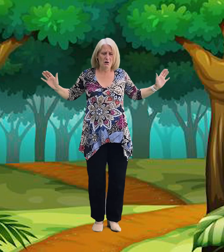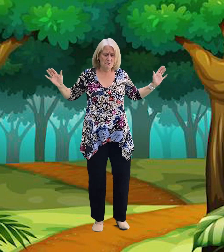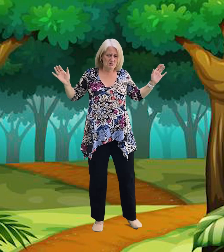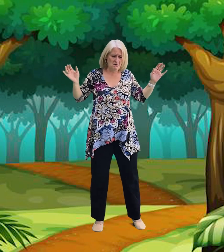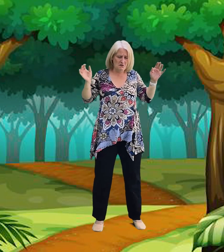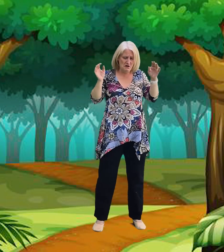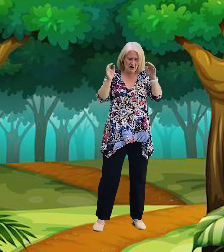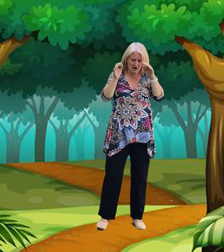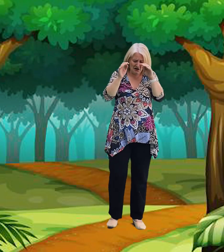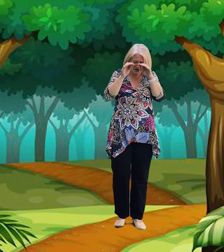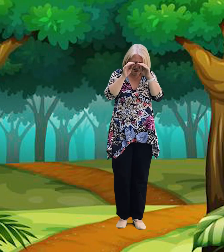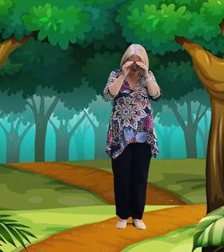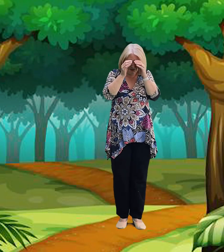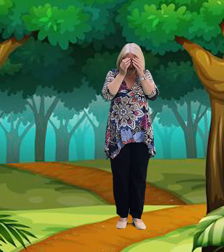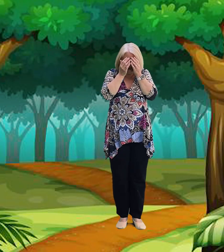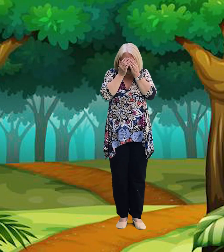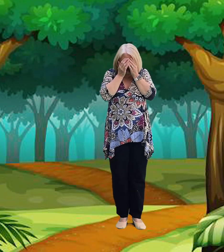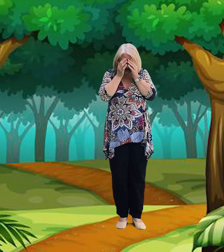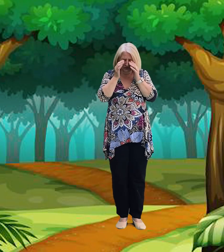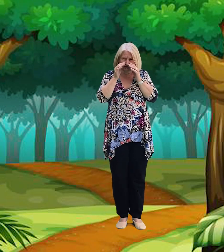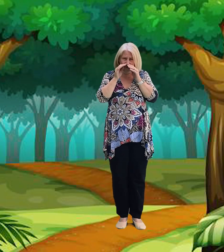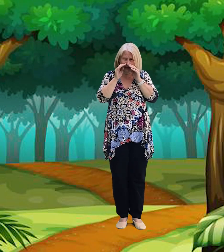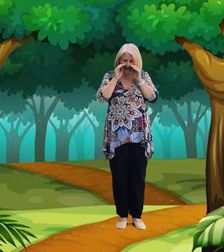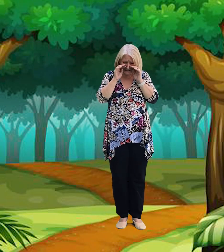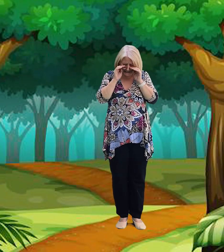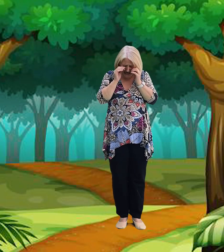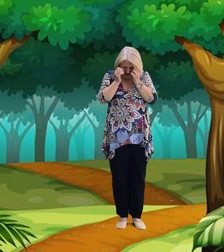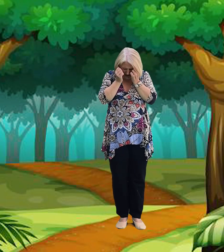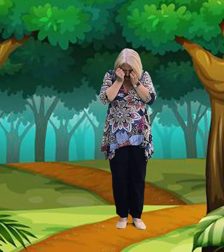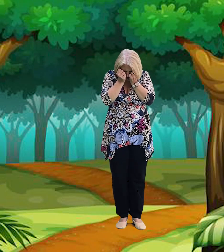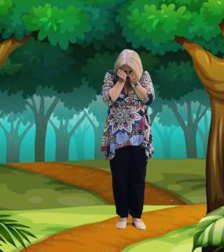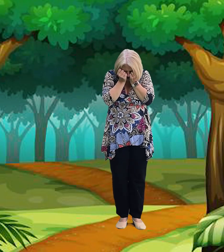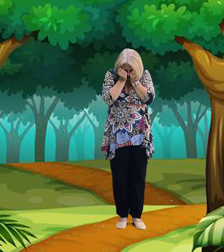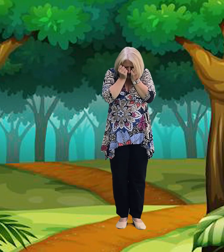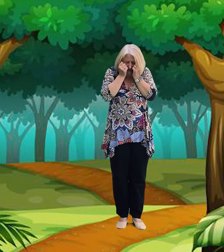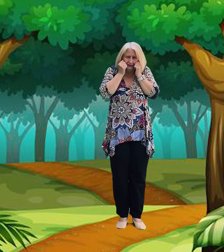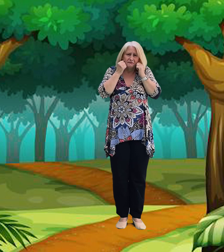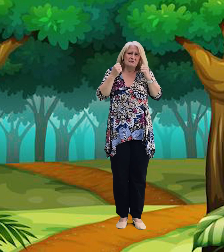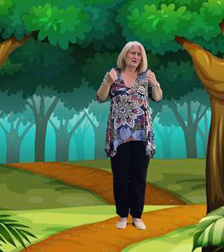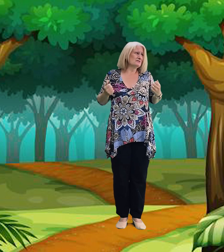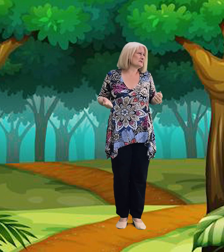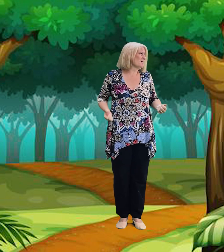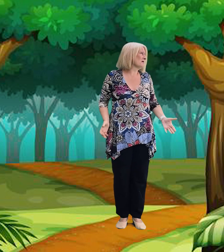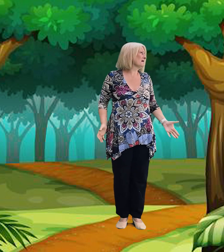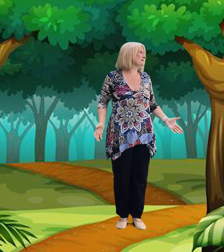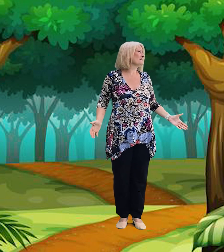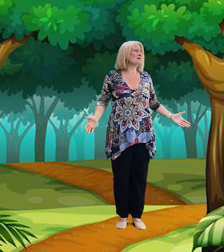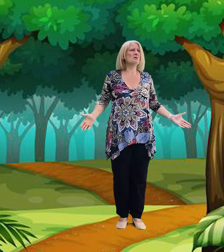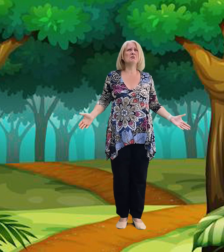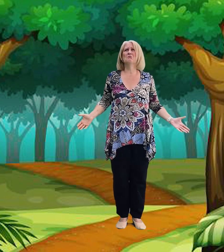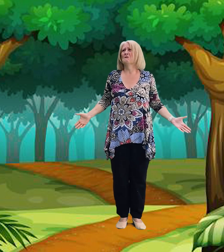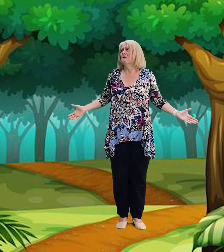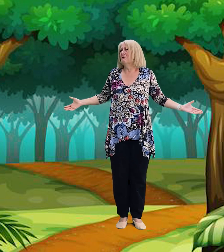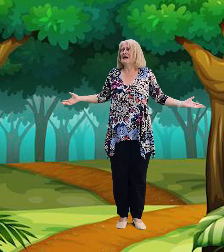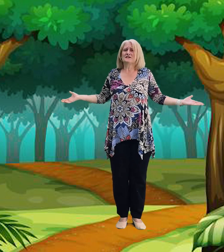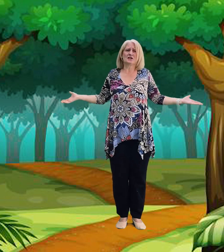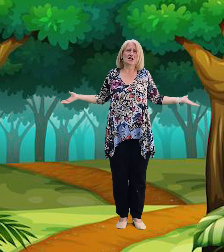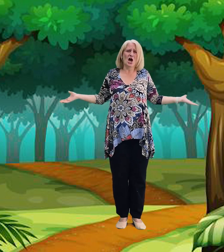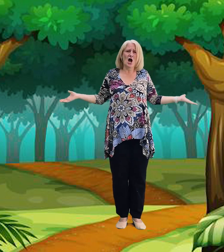Oh, no. I'm getting really sad. We've lost our way. We don't know where to go.